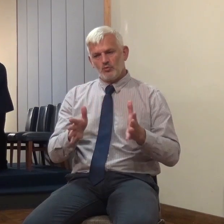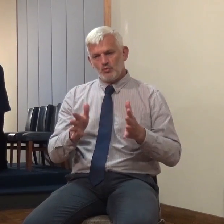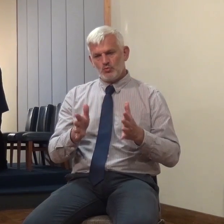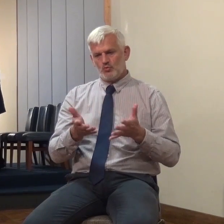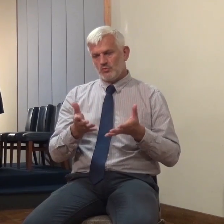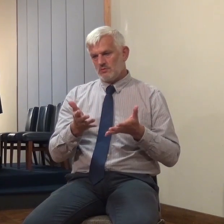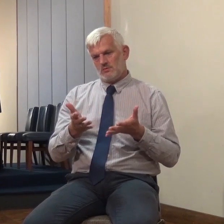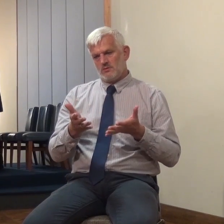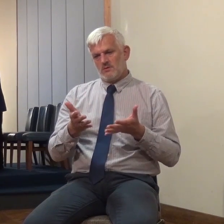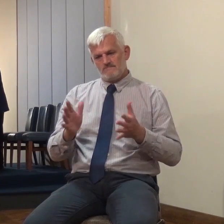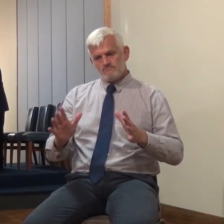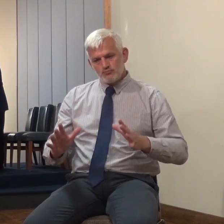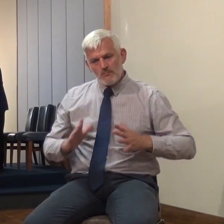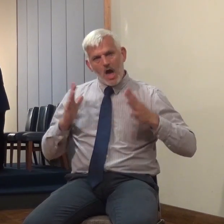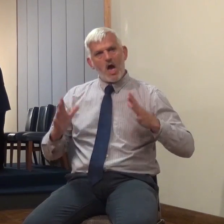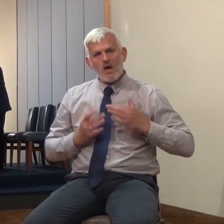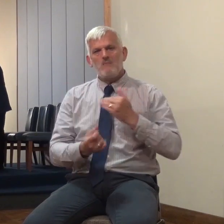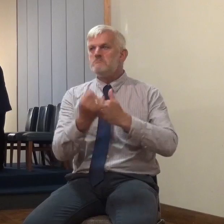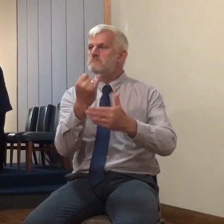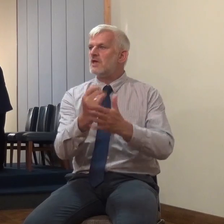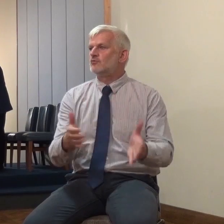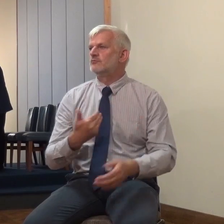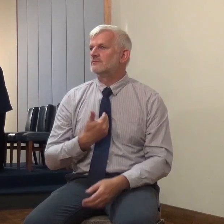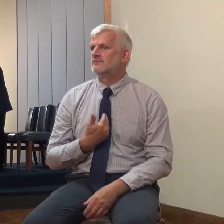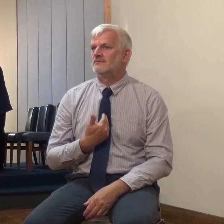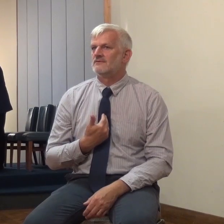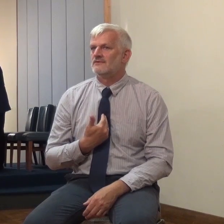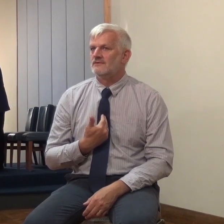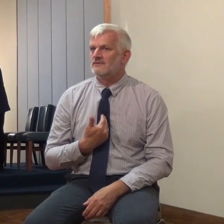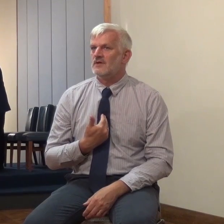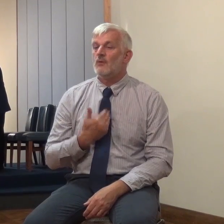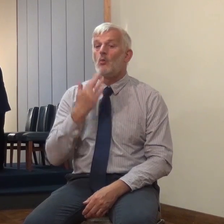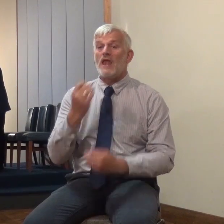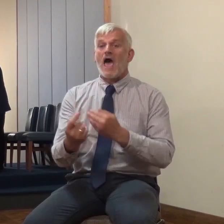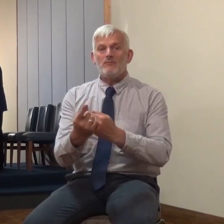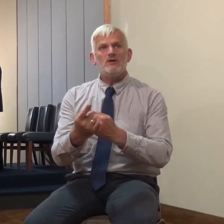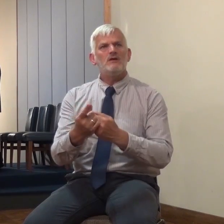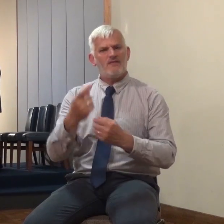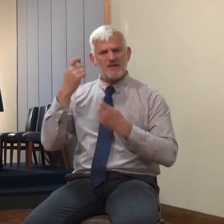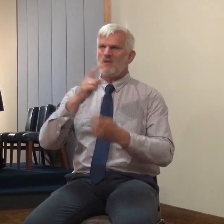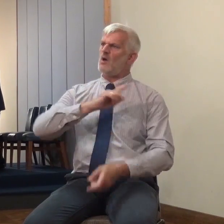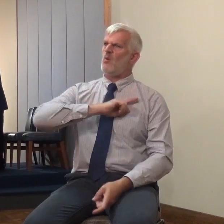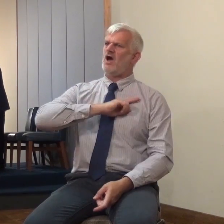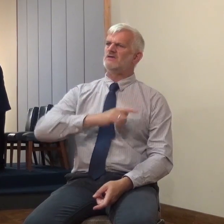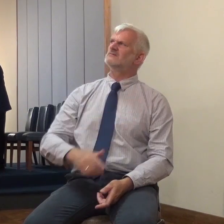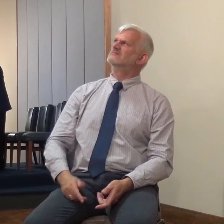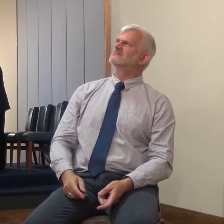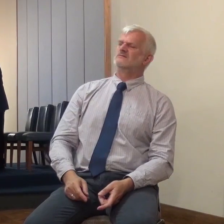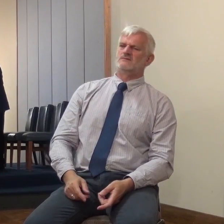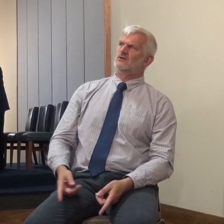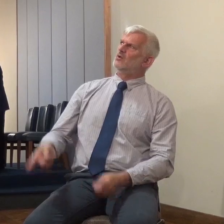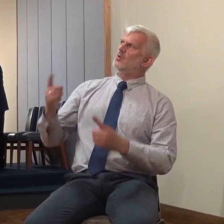Sometimes, yes, it can be very evident why the Lord is bringing a particular trouble upon us. The Lord might bring a challenge in